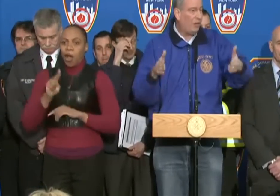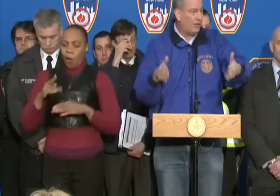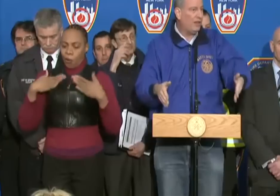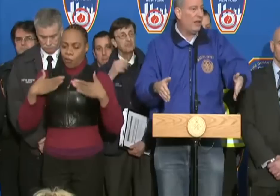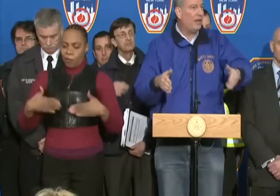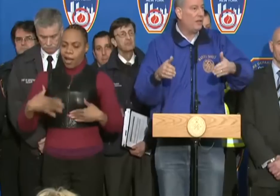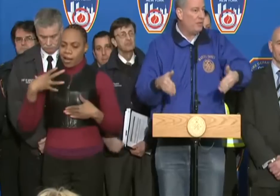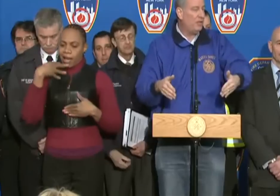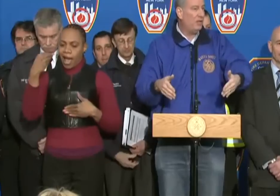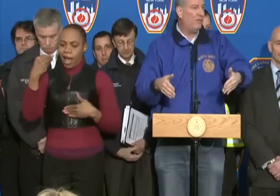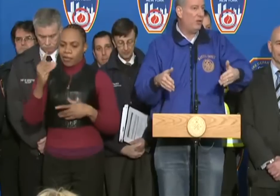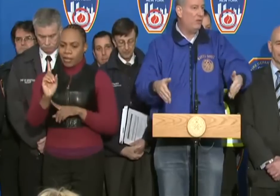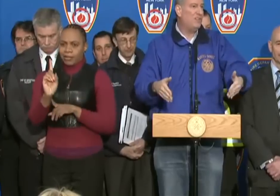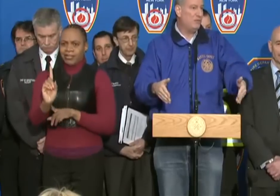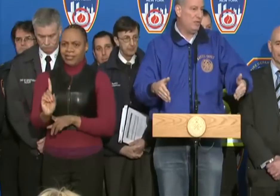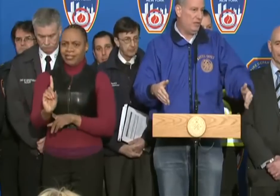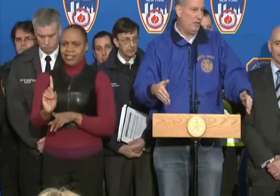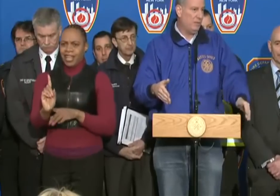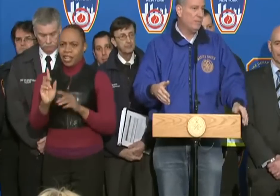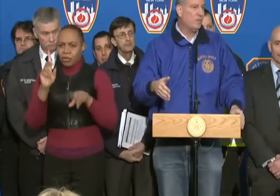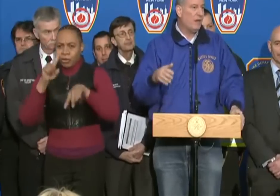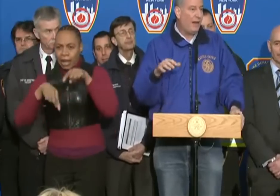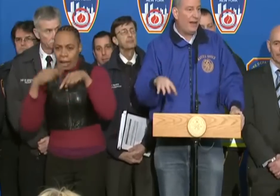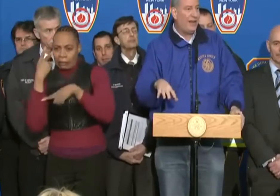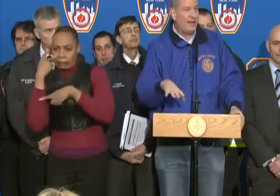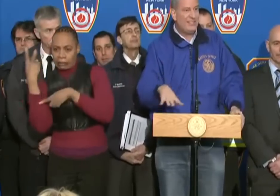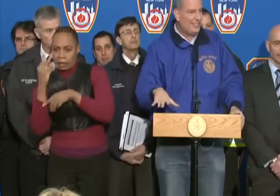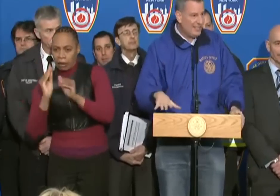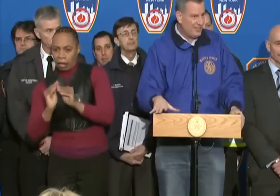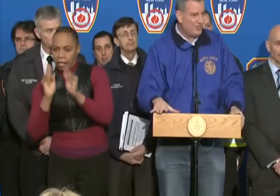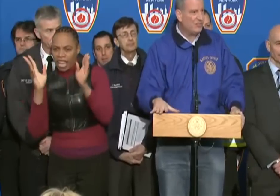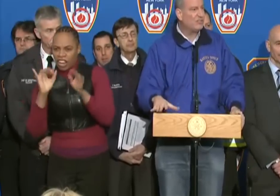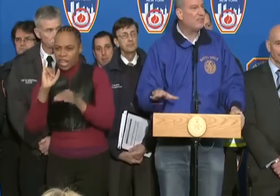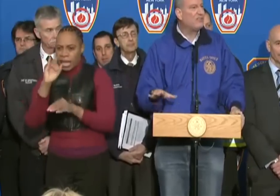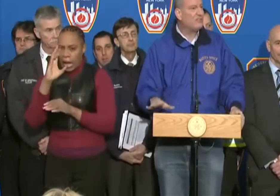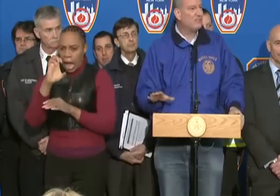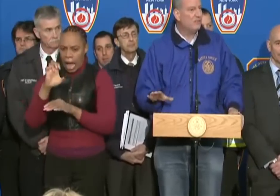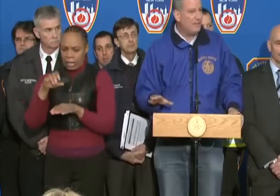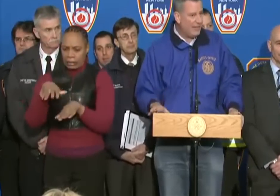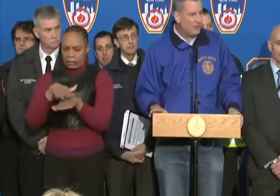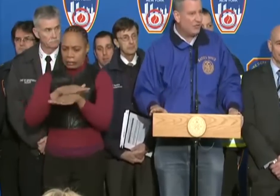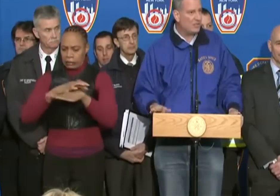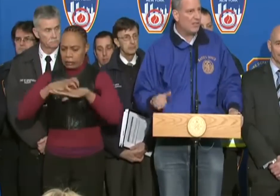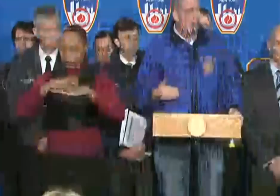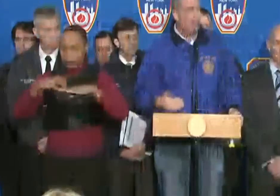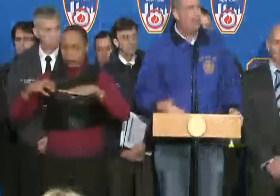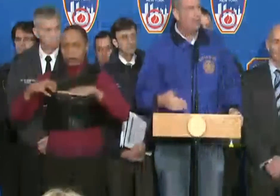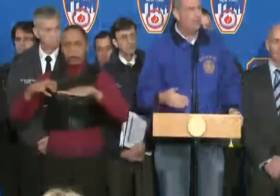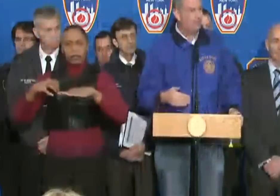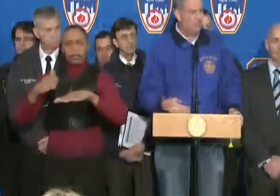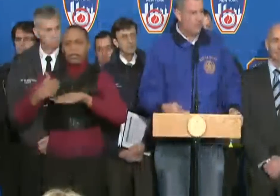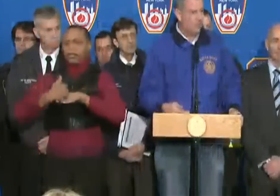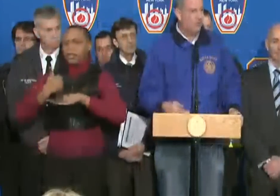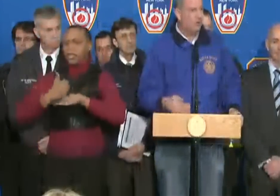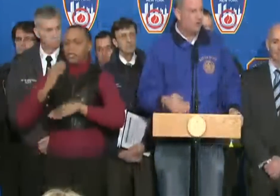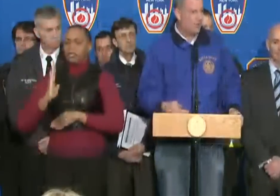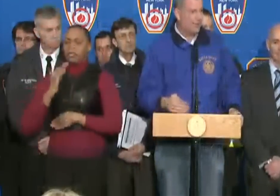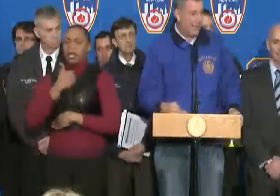out there on the line in the middle of low visibility, high icy conditions, that's just dangerous. And our job is